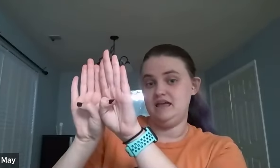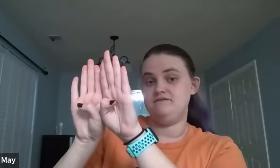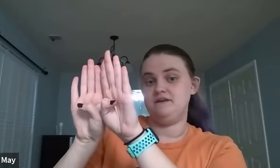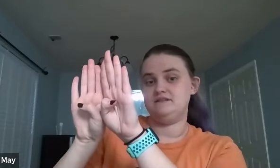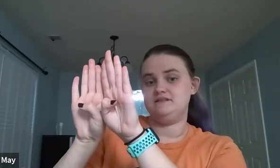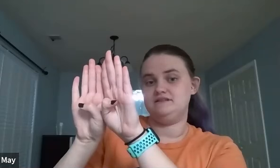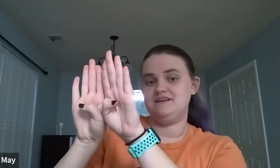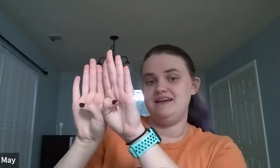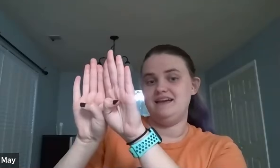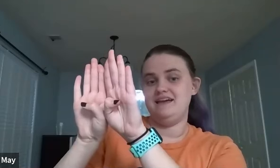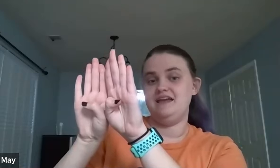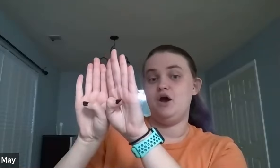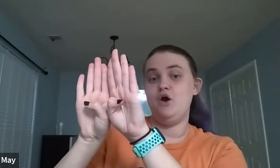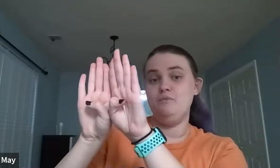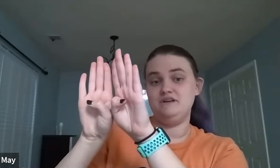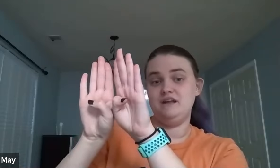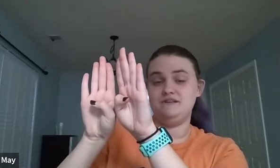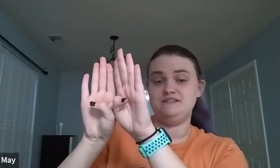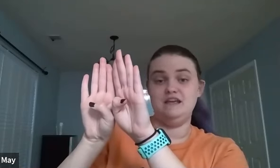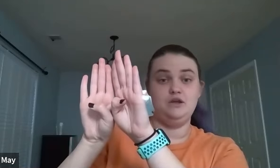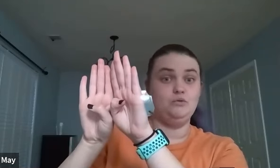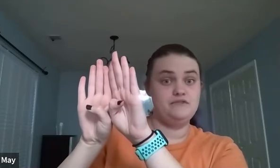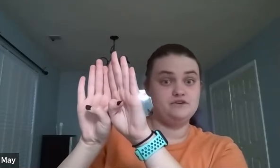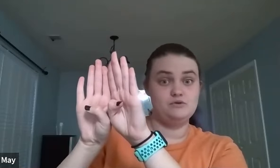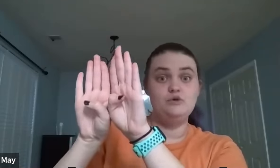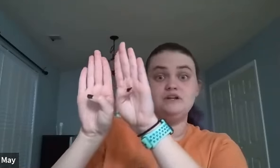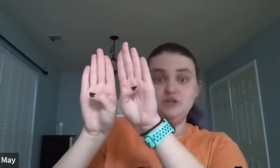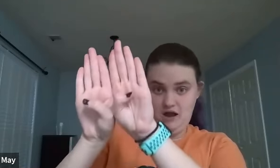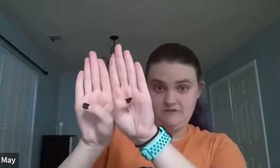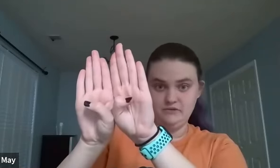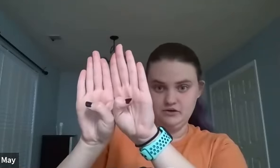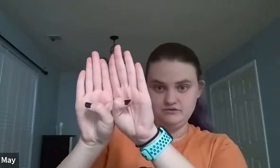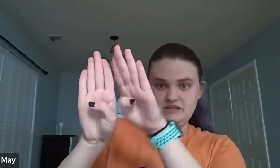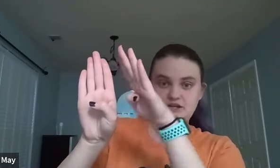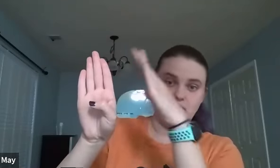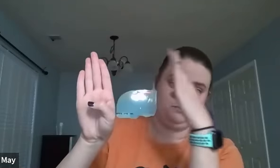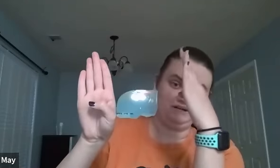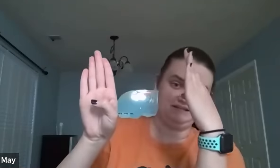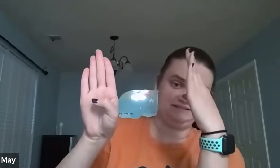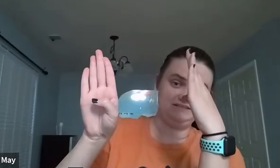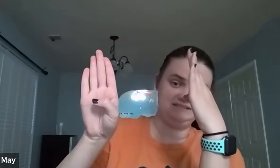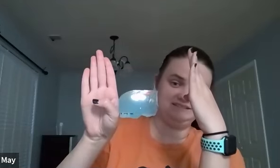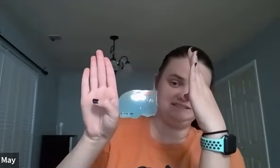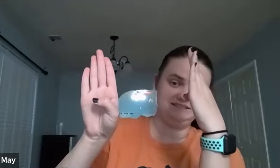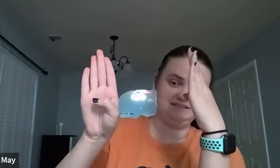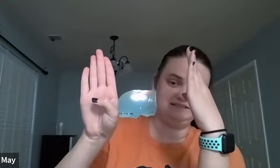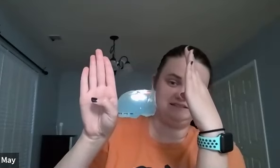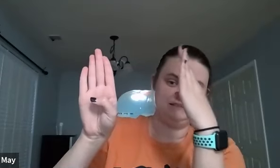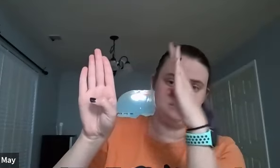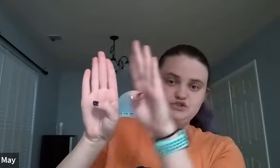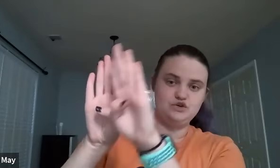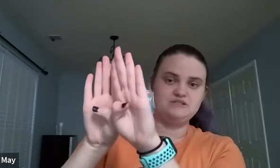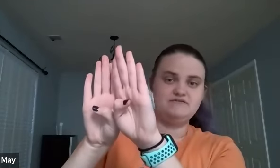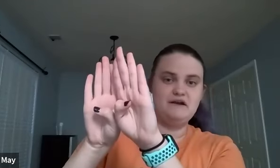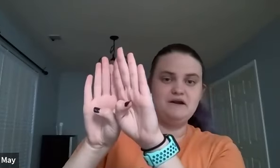If it's an open, if it's a you want the door open, you have them closed and you open it. So it's a very